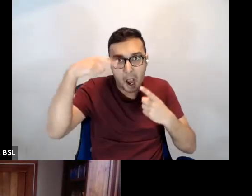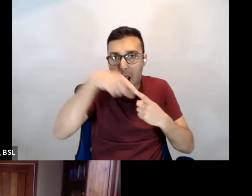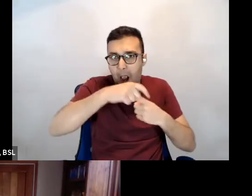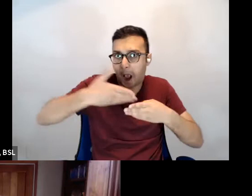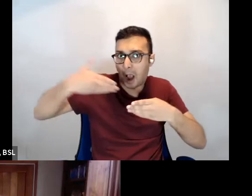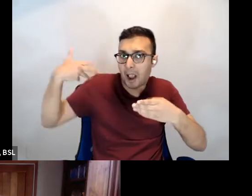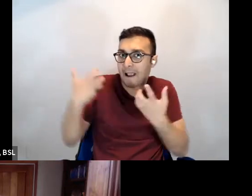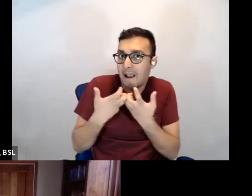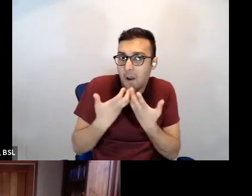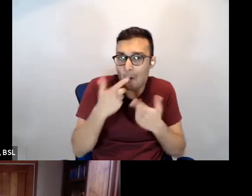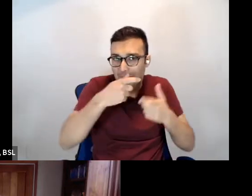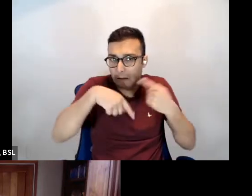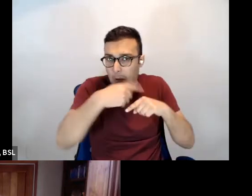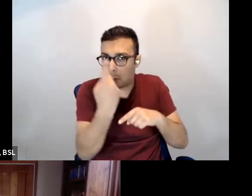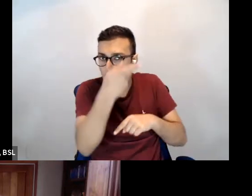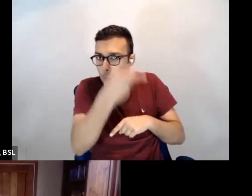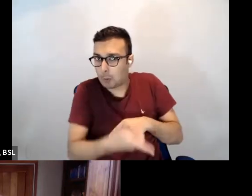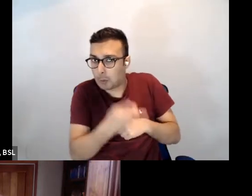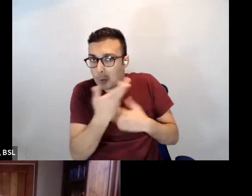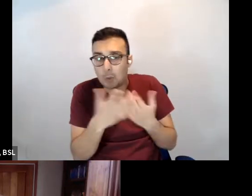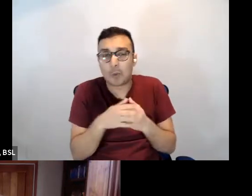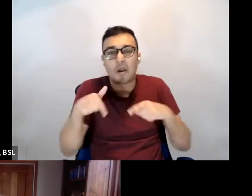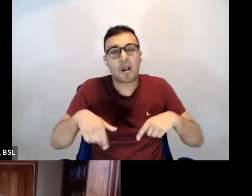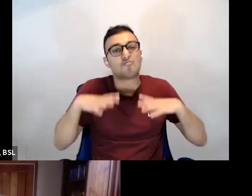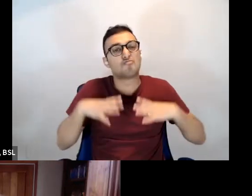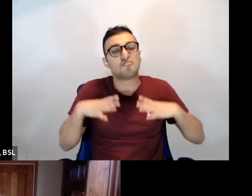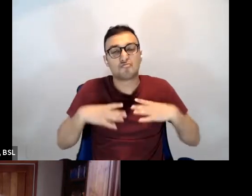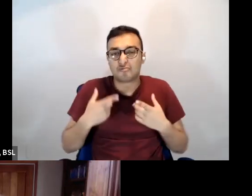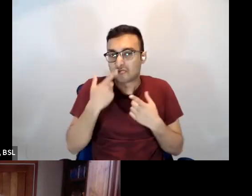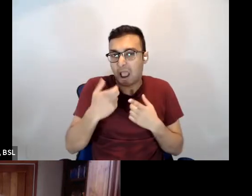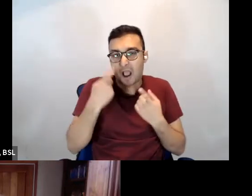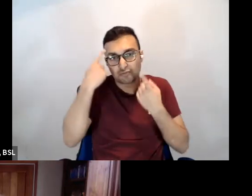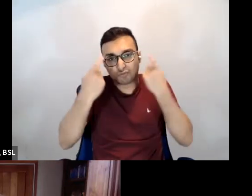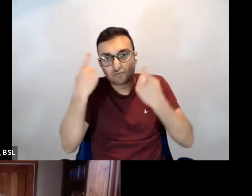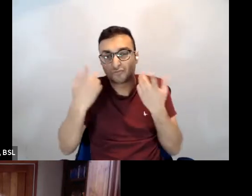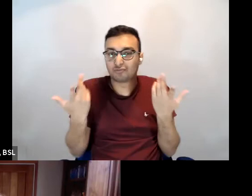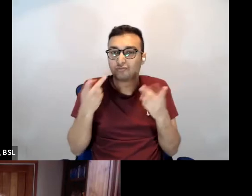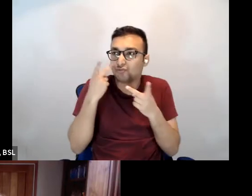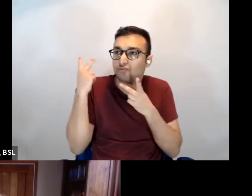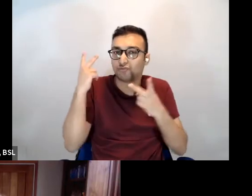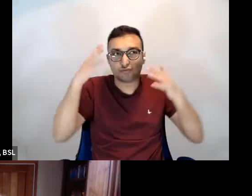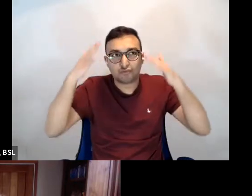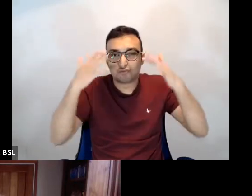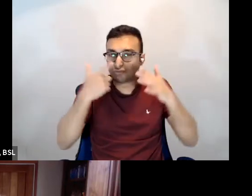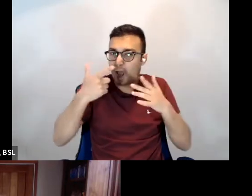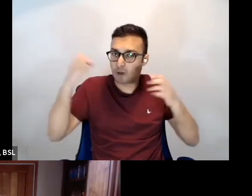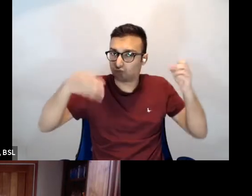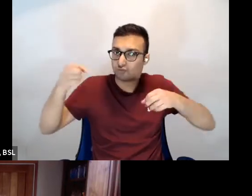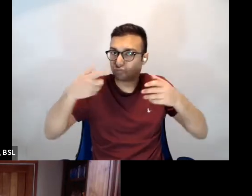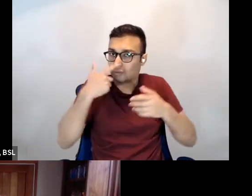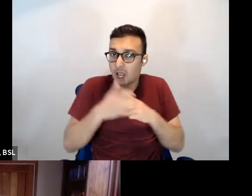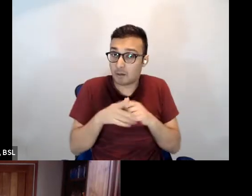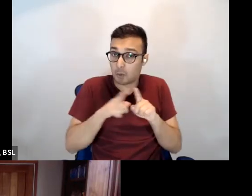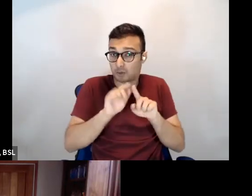So it's a bit of an informal space to share ideas and reflections, but also to get some feedback from you all and hear about the different work that you're